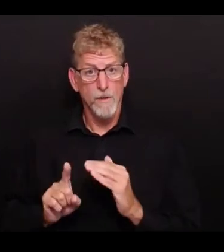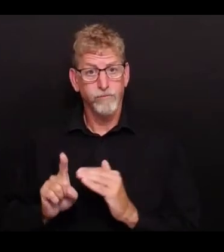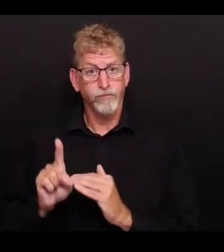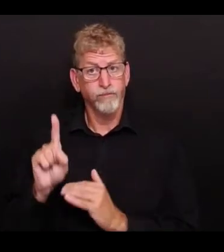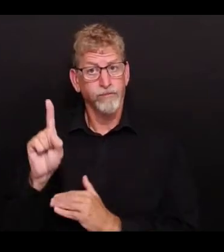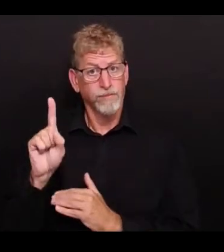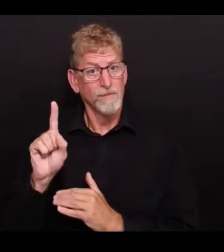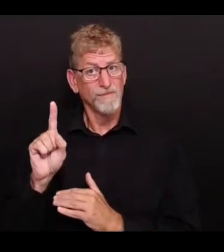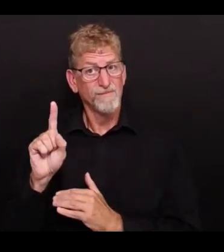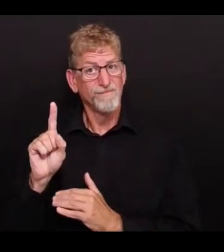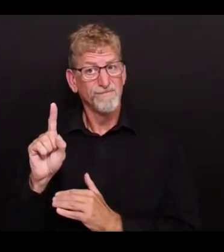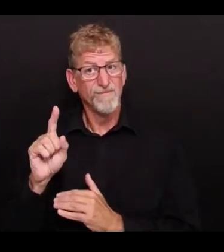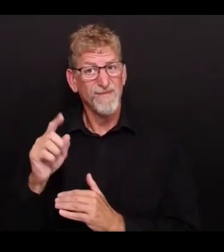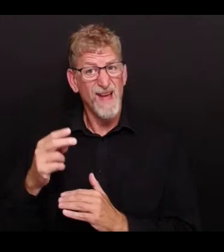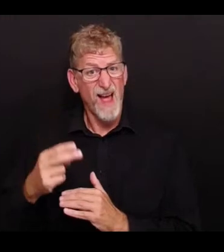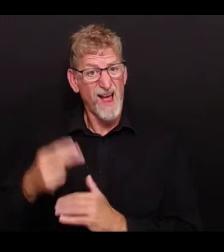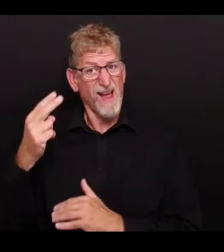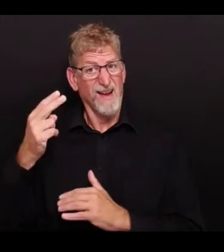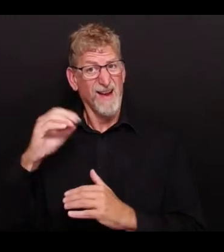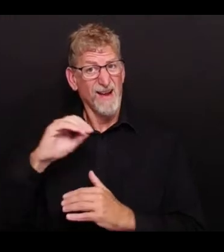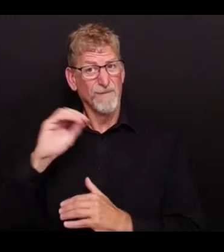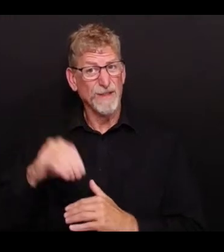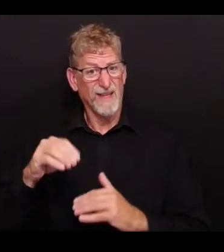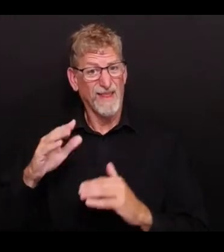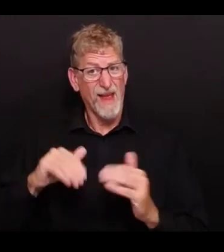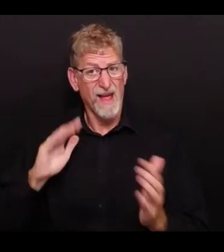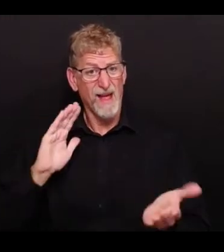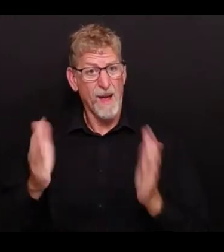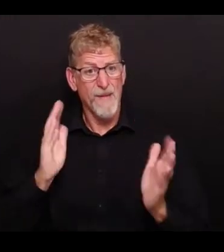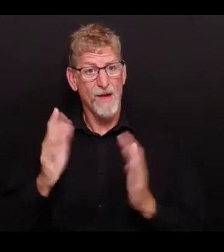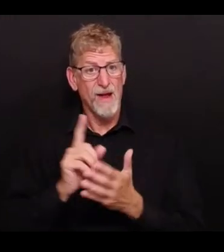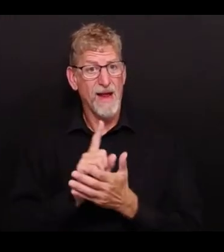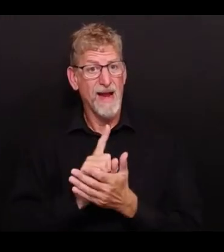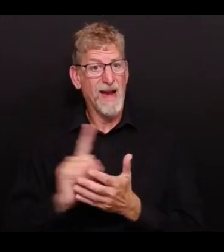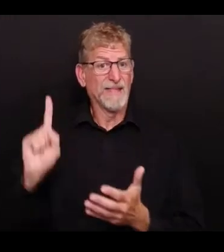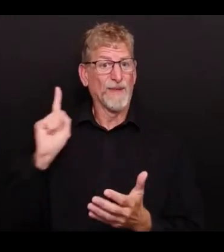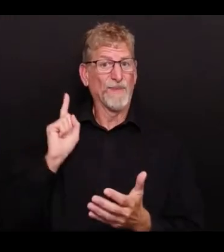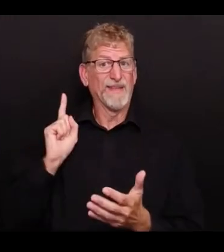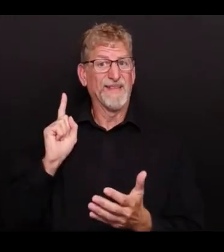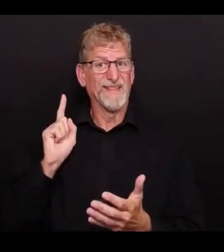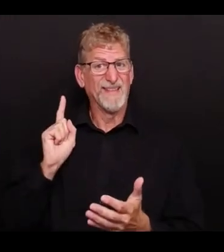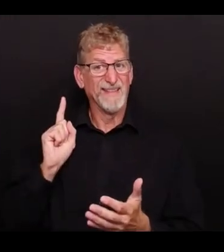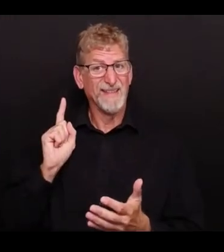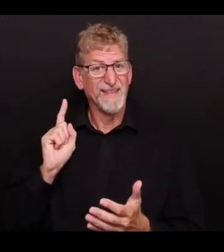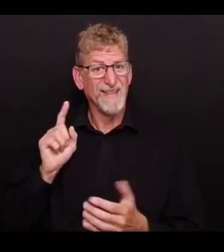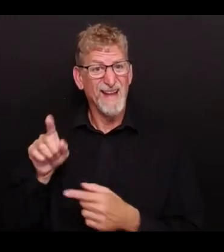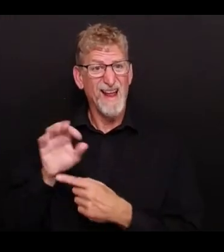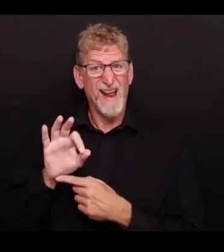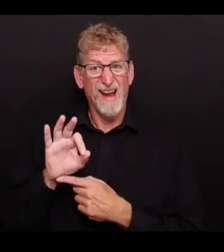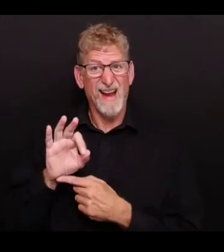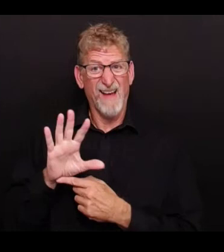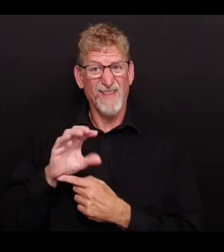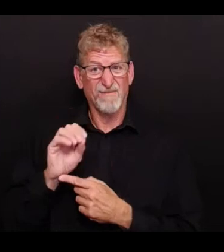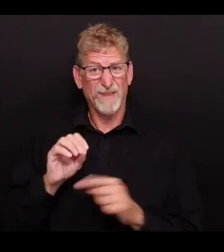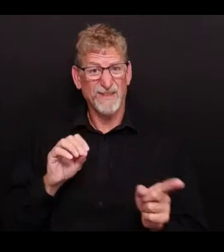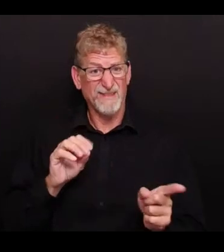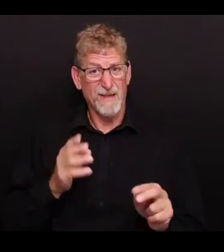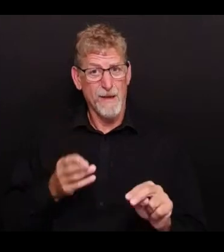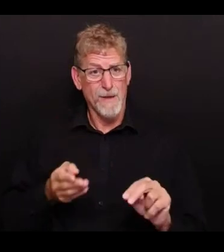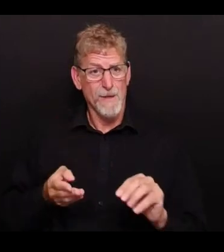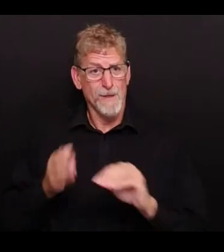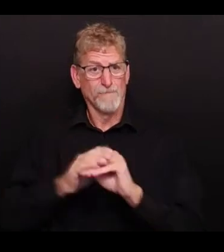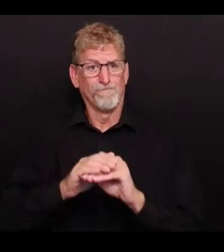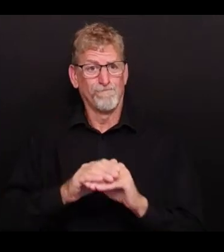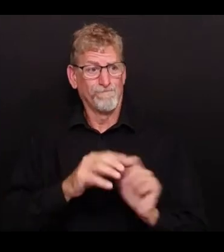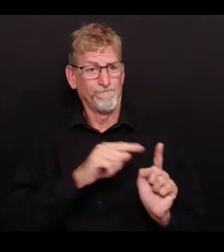higher than this time last week. So the slightly good news is that the rate of increase has been slowing a